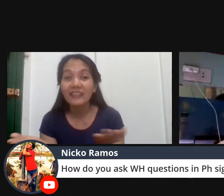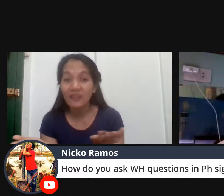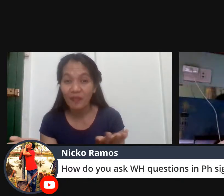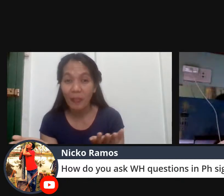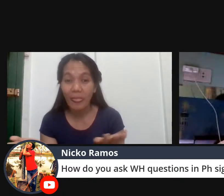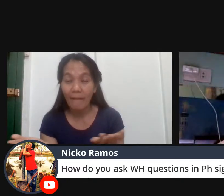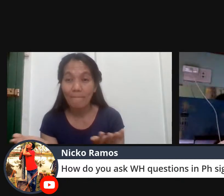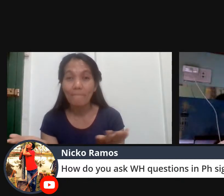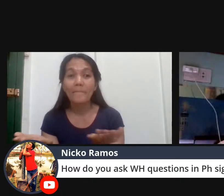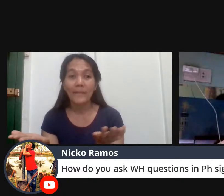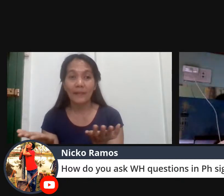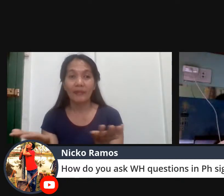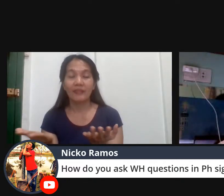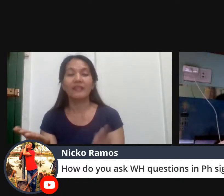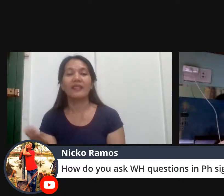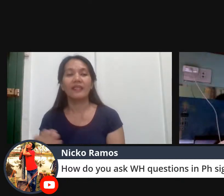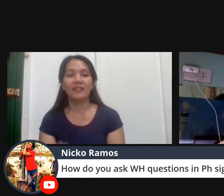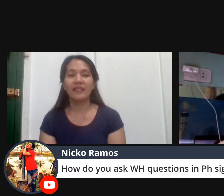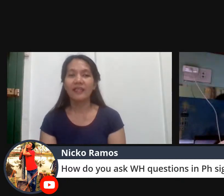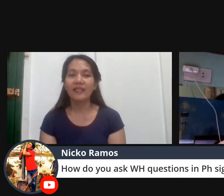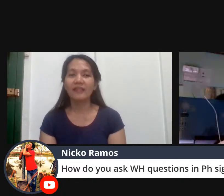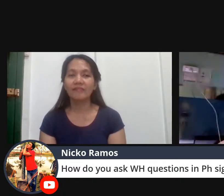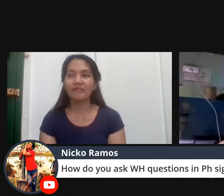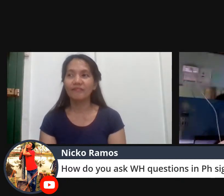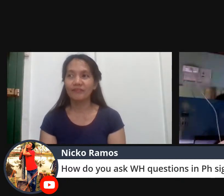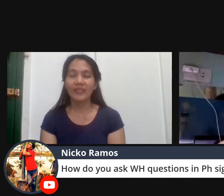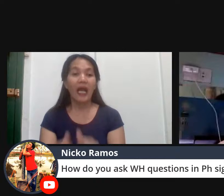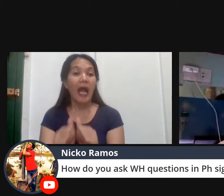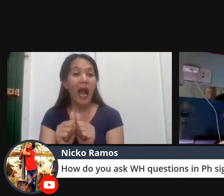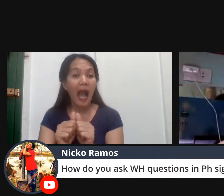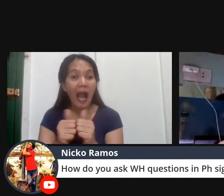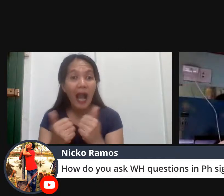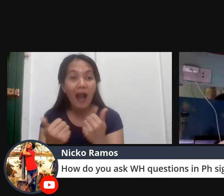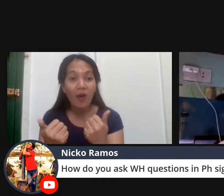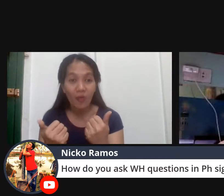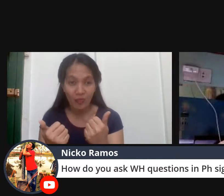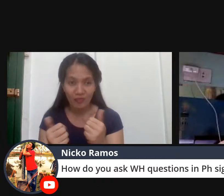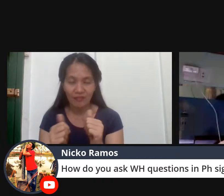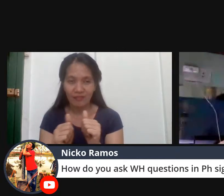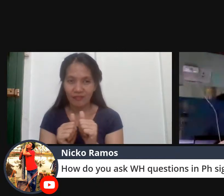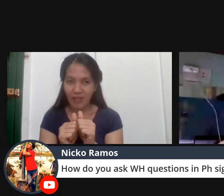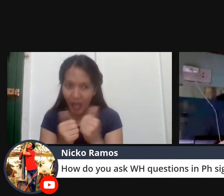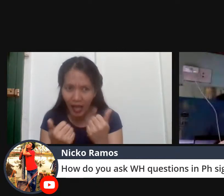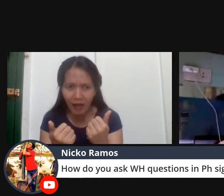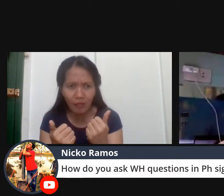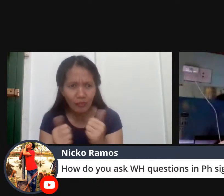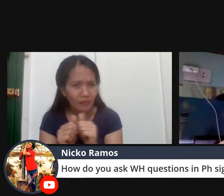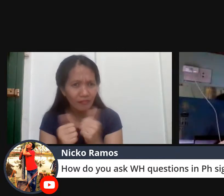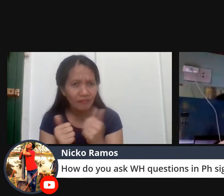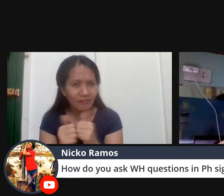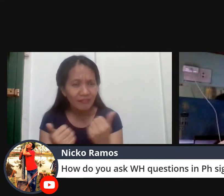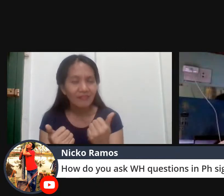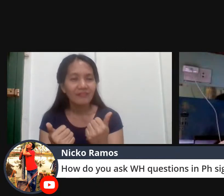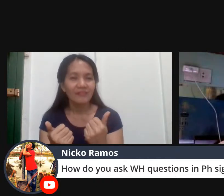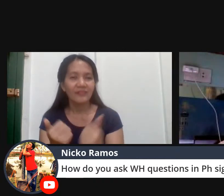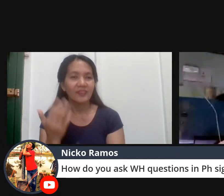Where? Saan? And then, how? How?